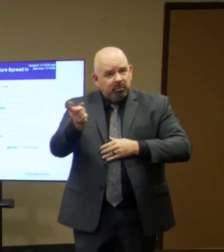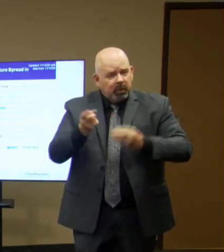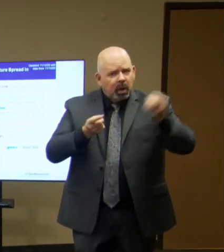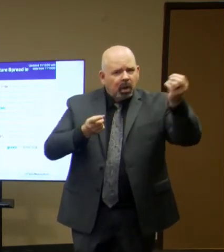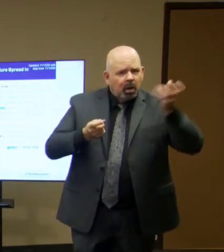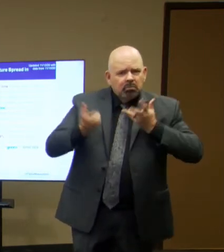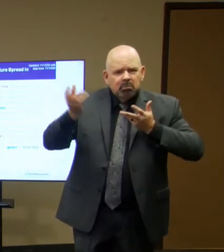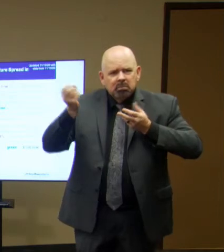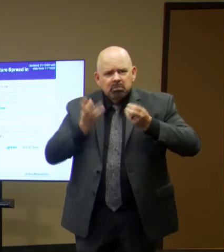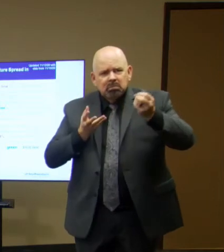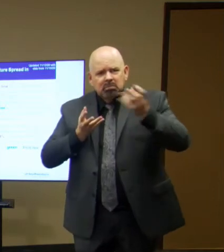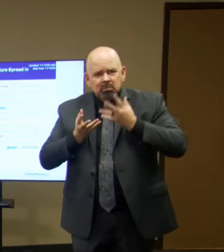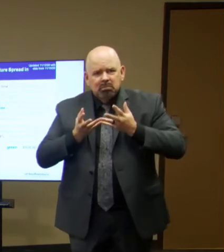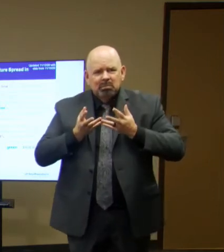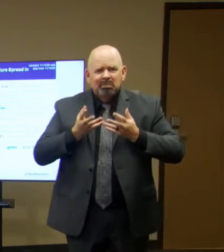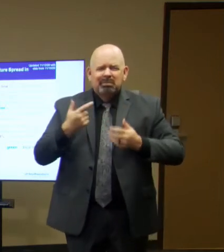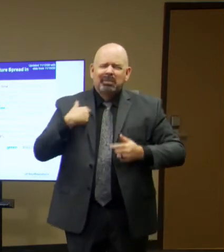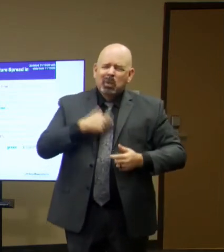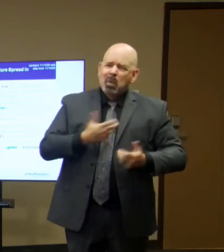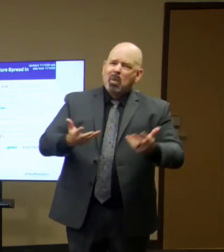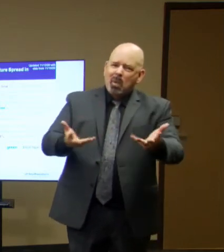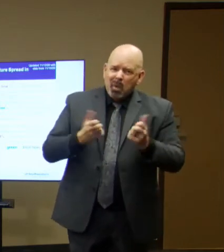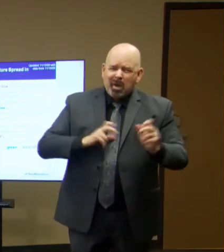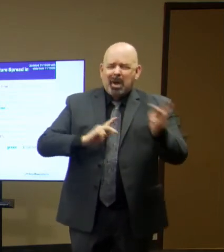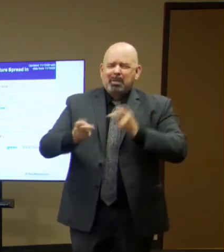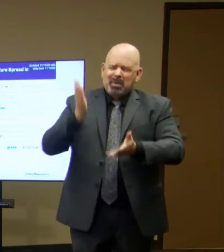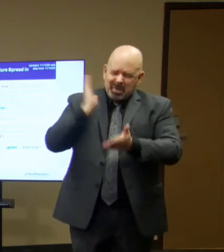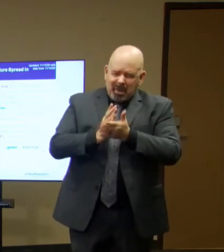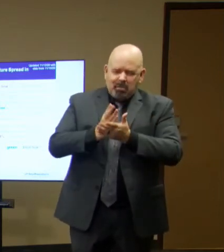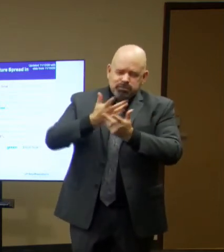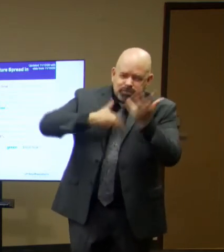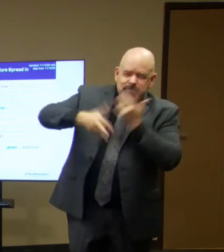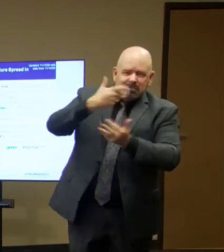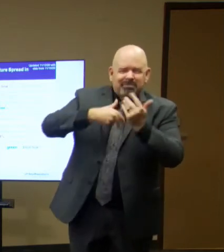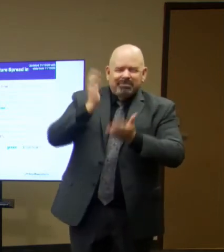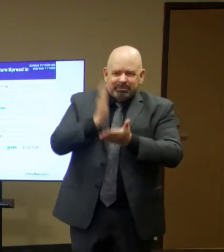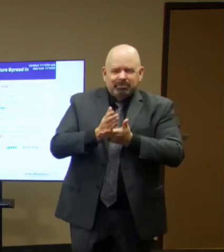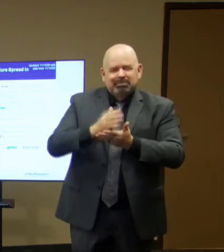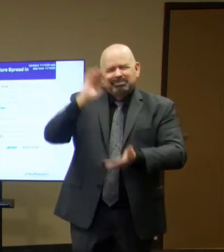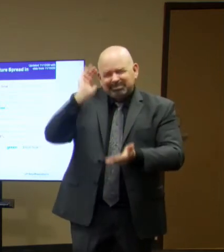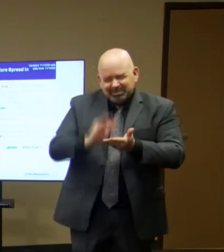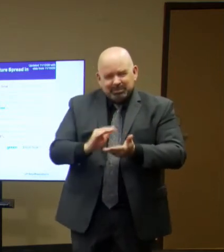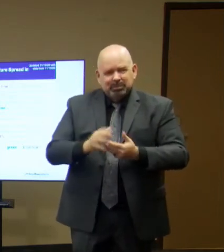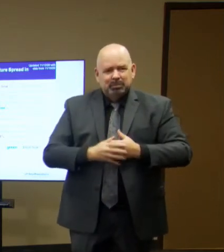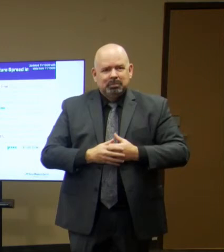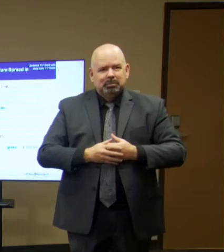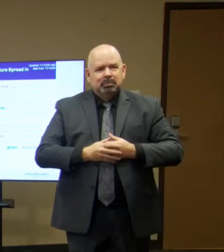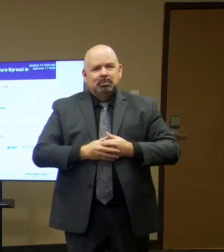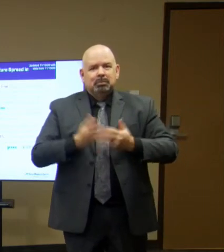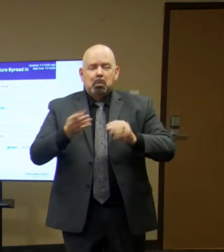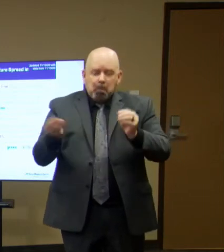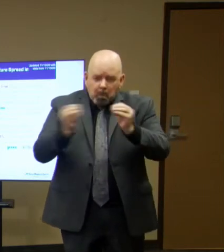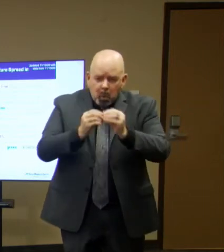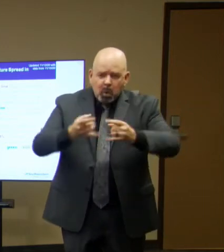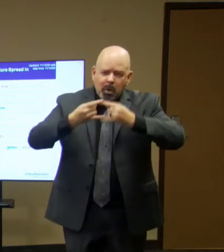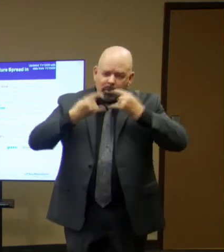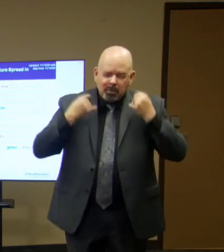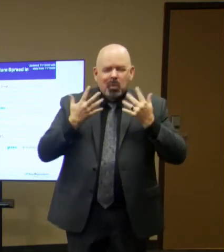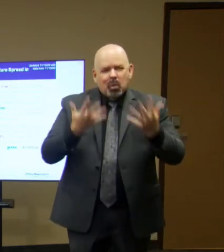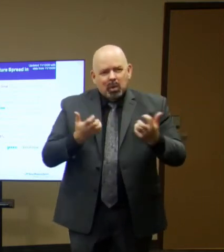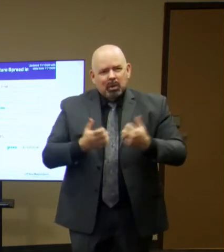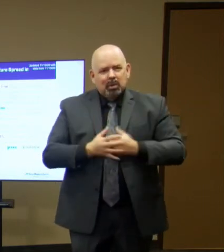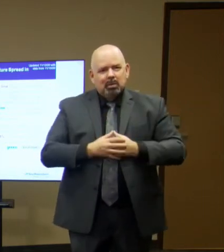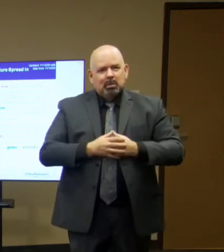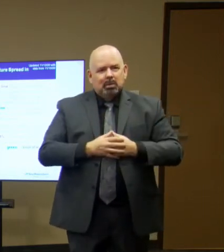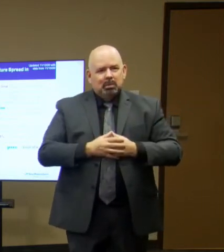your interactions with crowds. You can see it out there on the streets. Those of you who are driving, there are a lot more cars on the